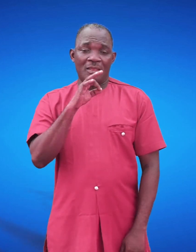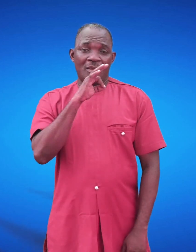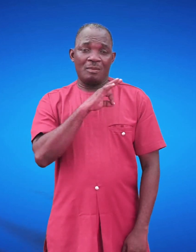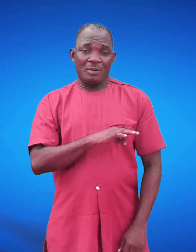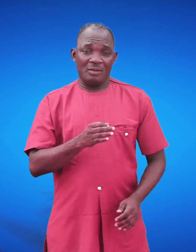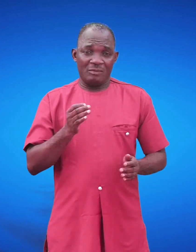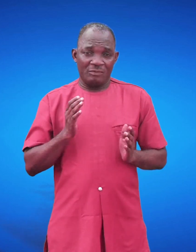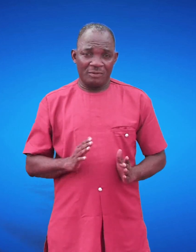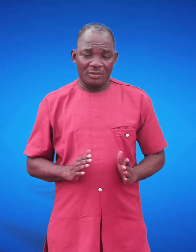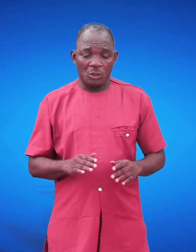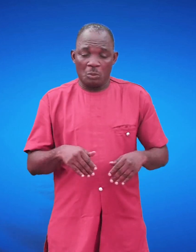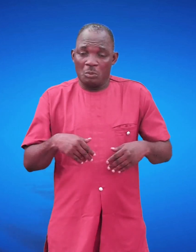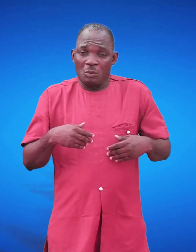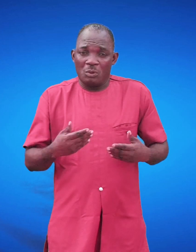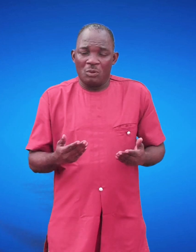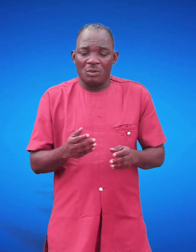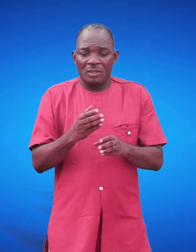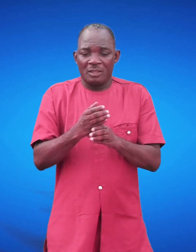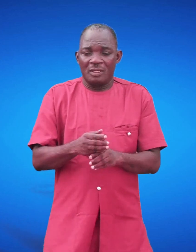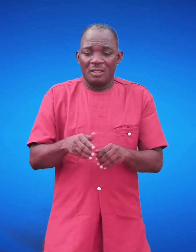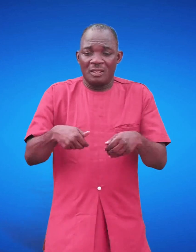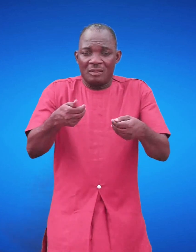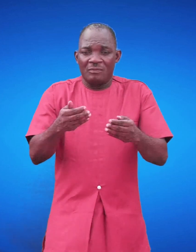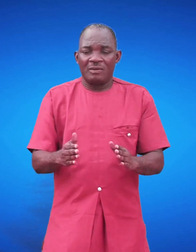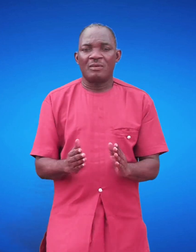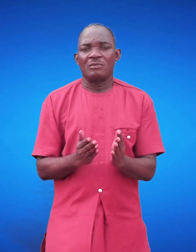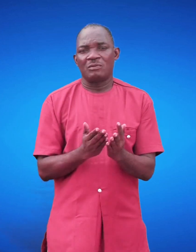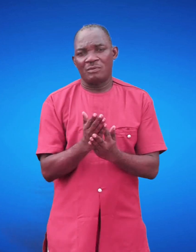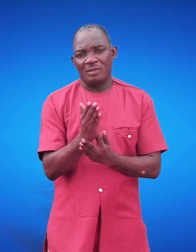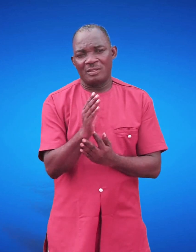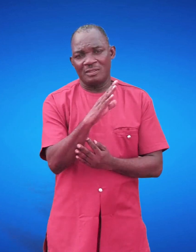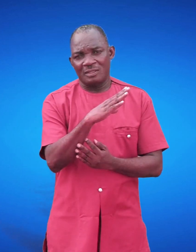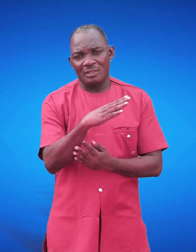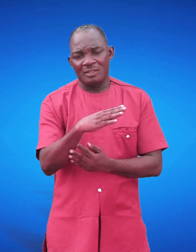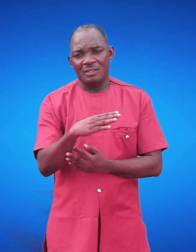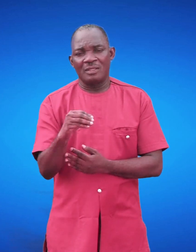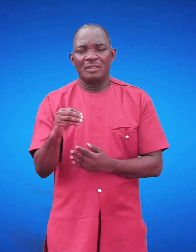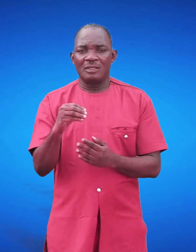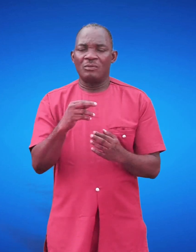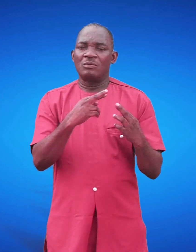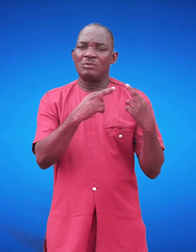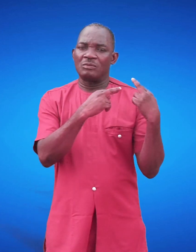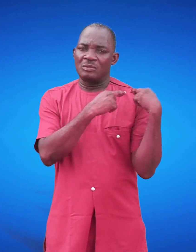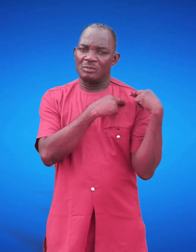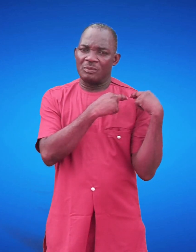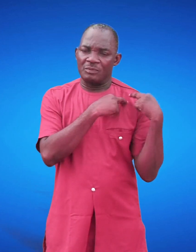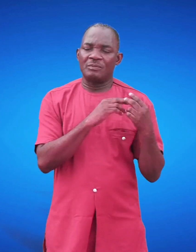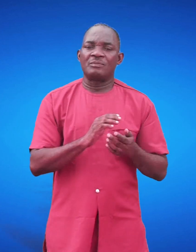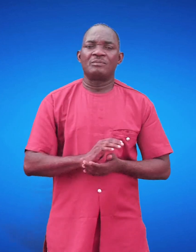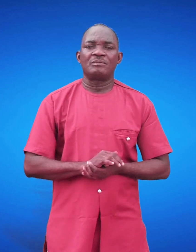Beneficiary or caregiver rights and responsibilities.